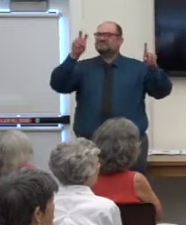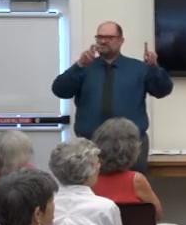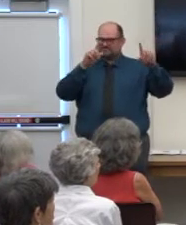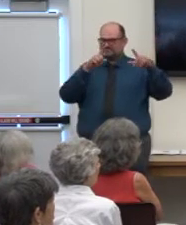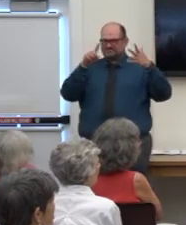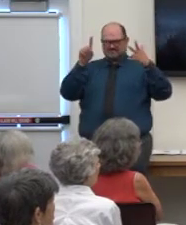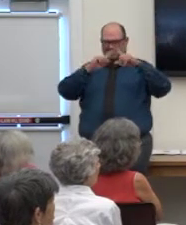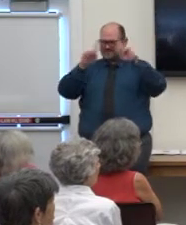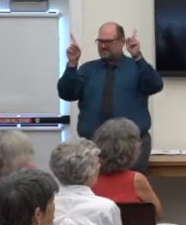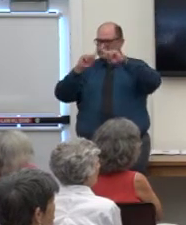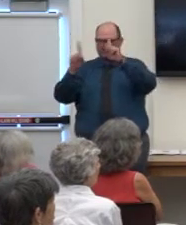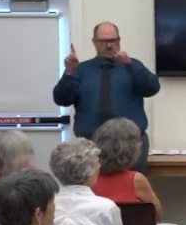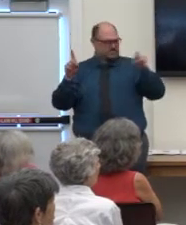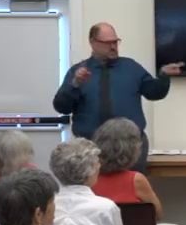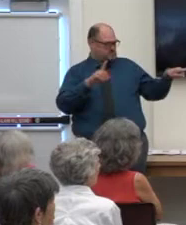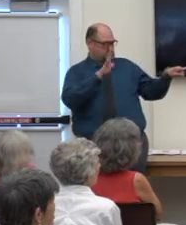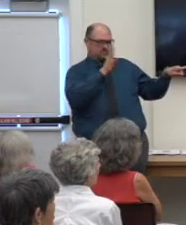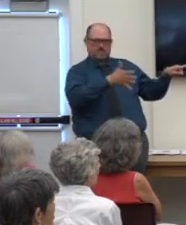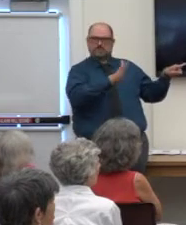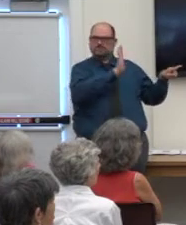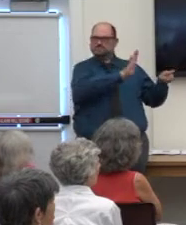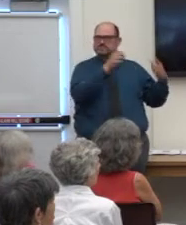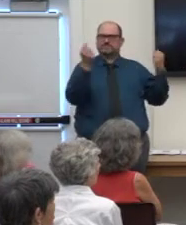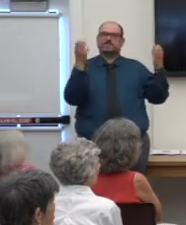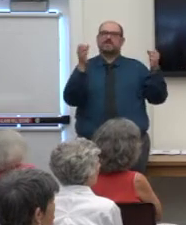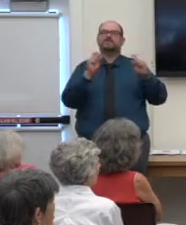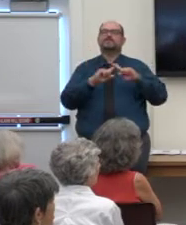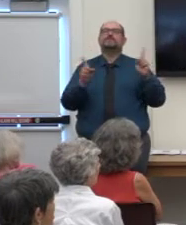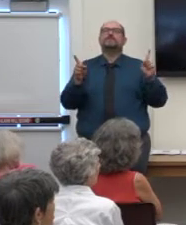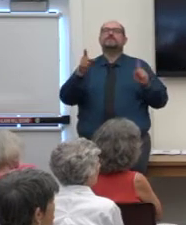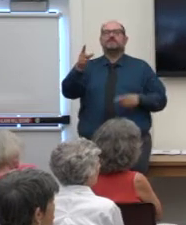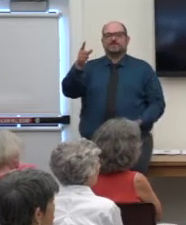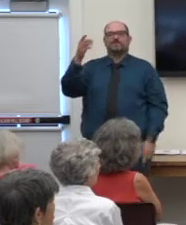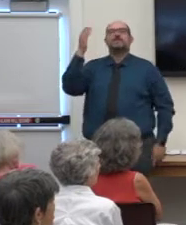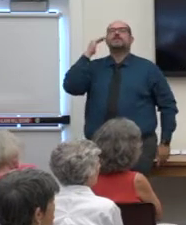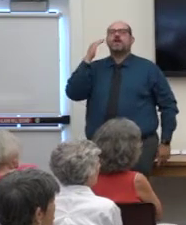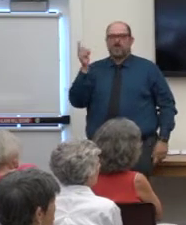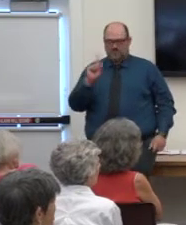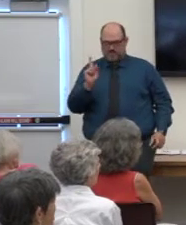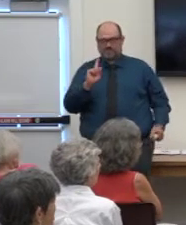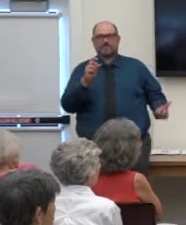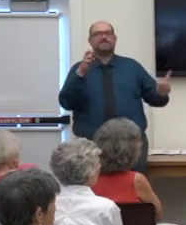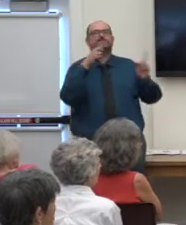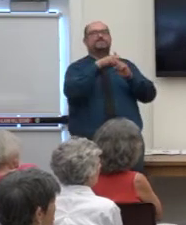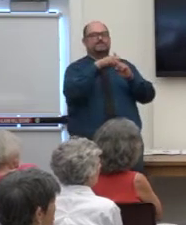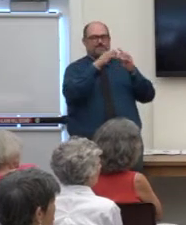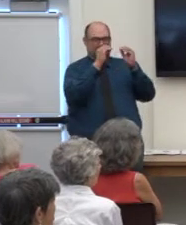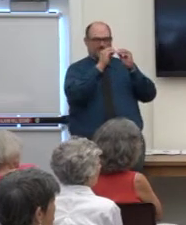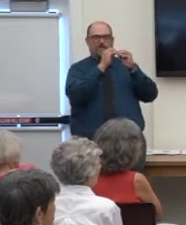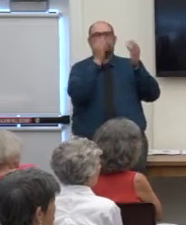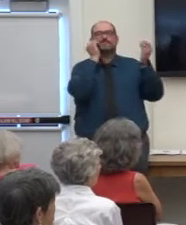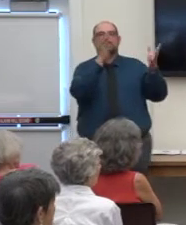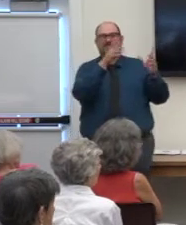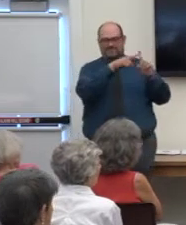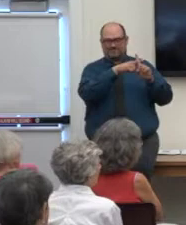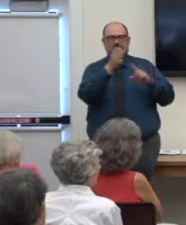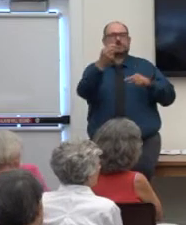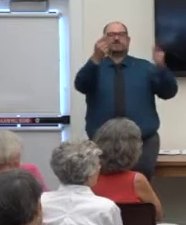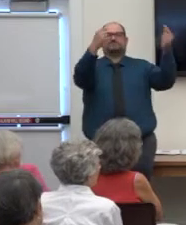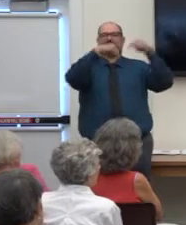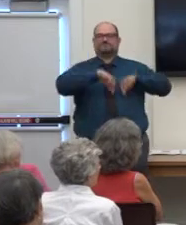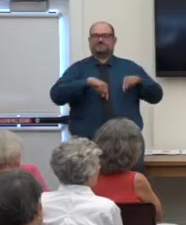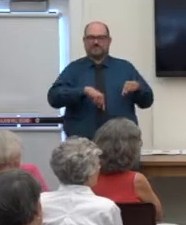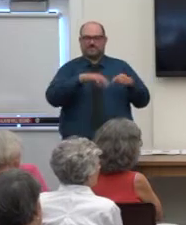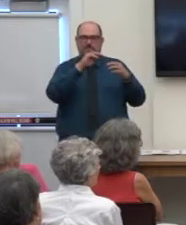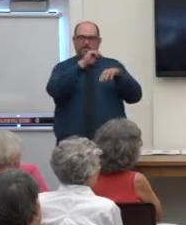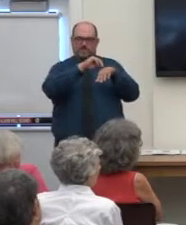so I said, you know what, I know where we can find more of these signs. So we came down to the Vineyard and we interviewed my